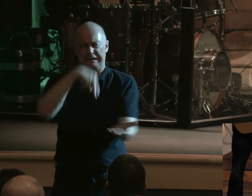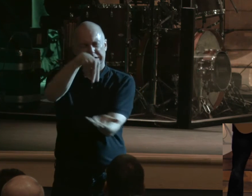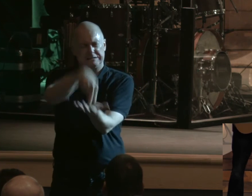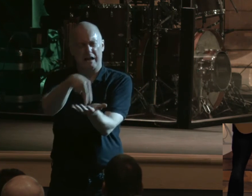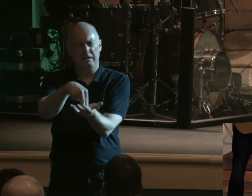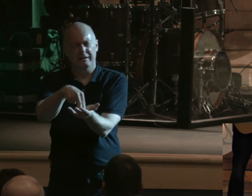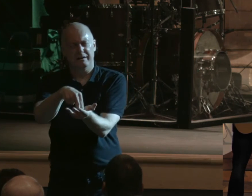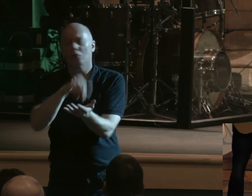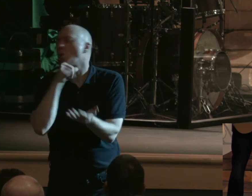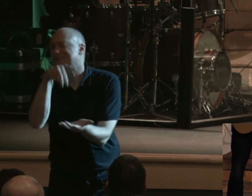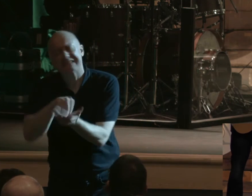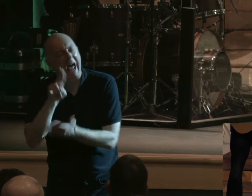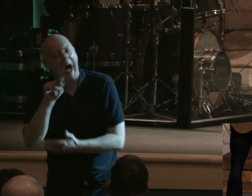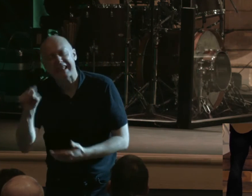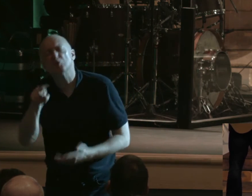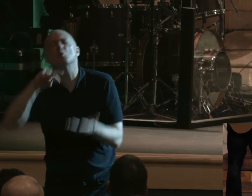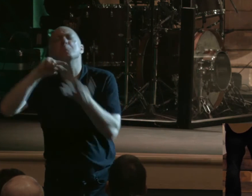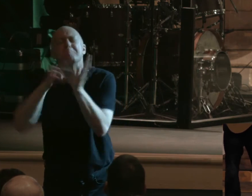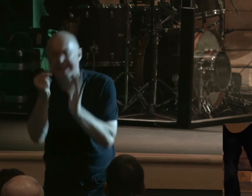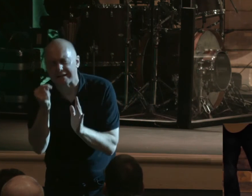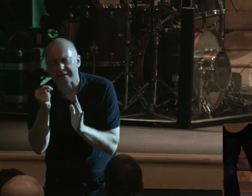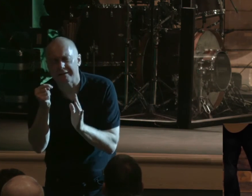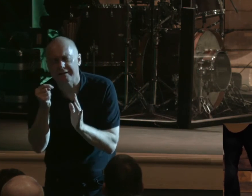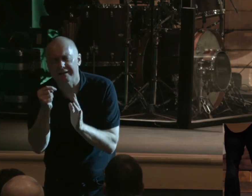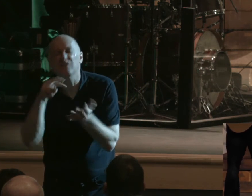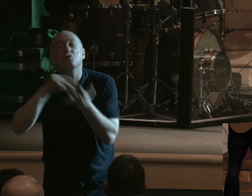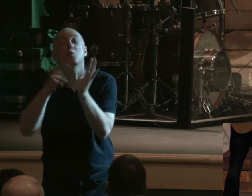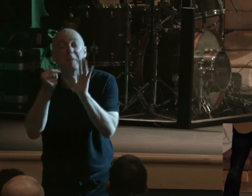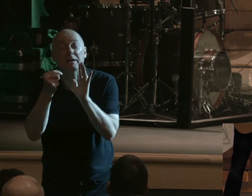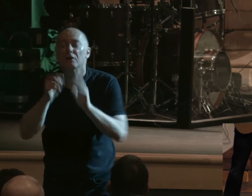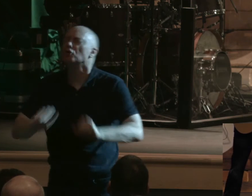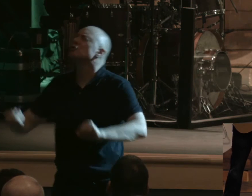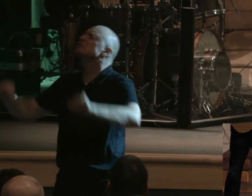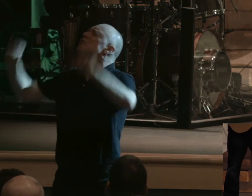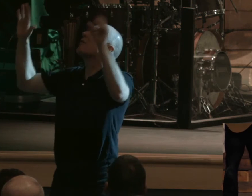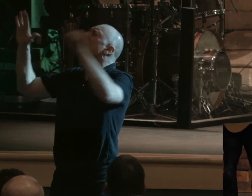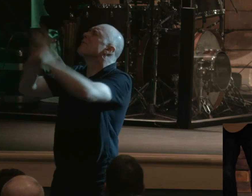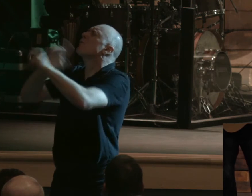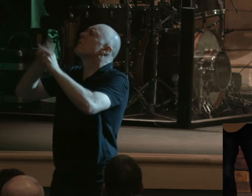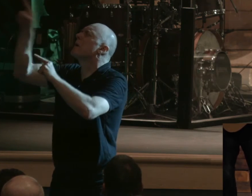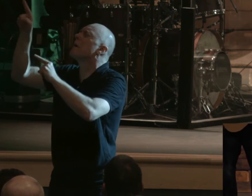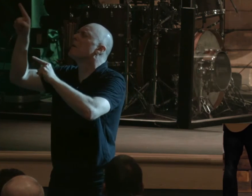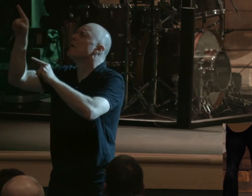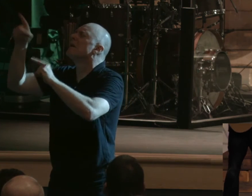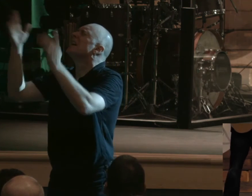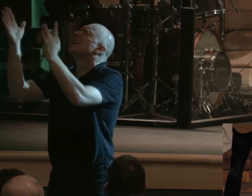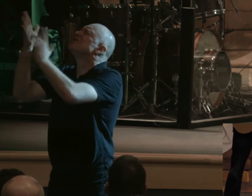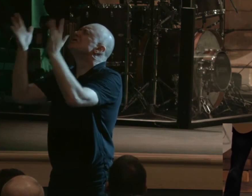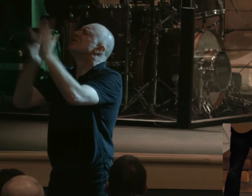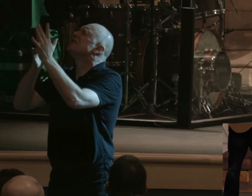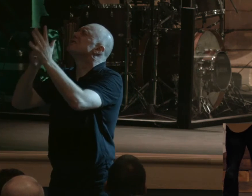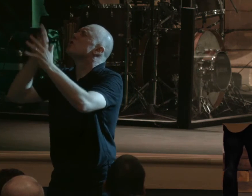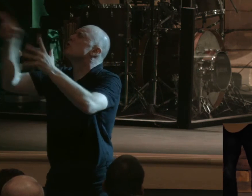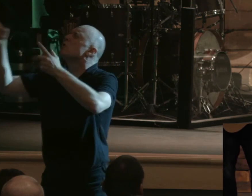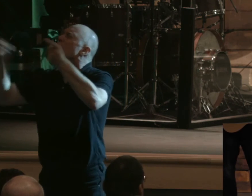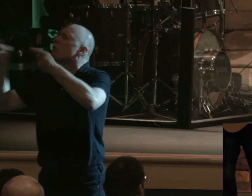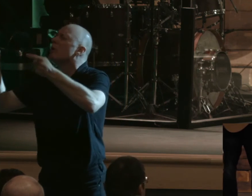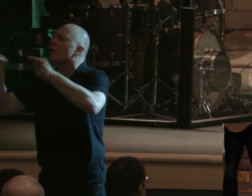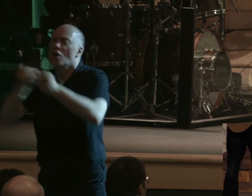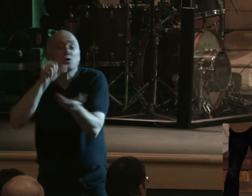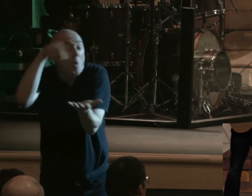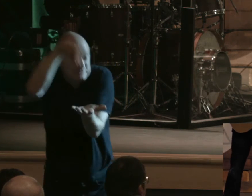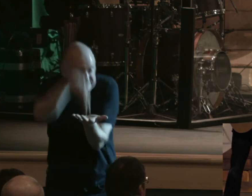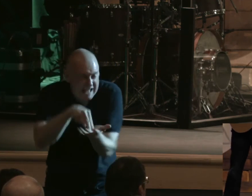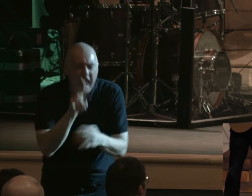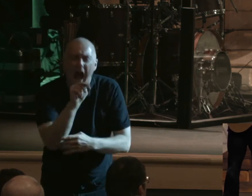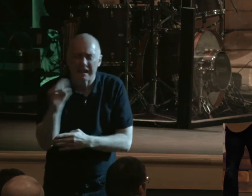stand unless you mean it. If you mean it, stand. Jesus, take over. Don't stand unless you mean it,